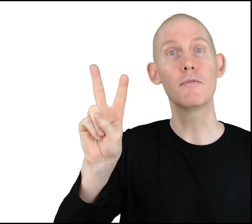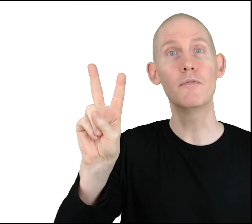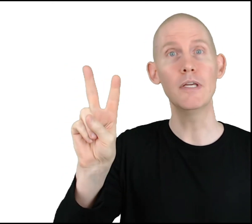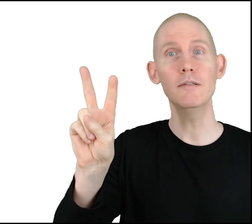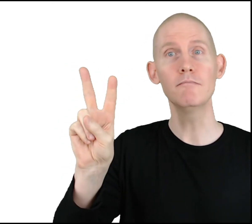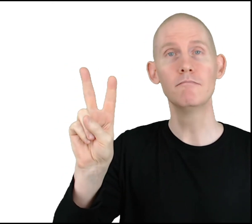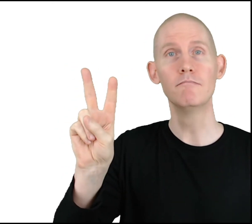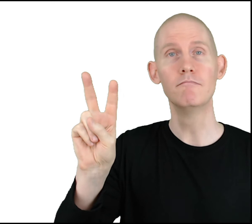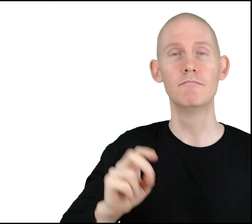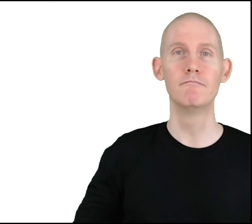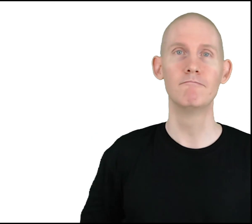V.